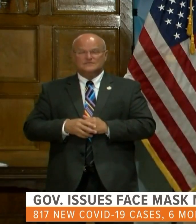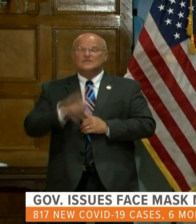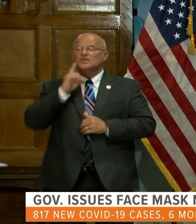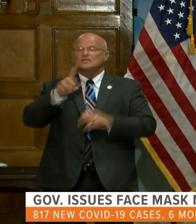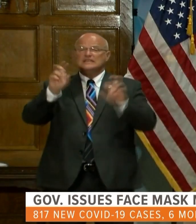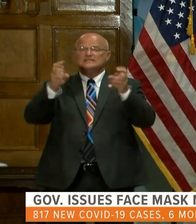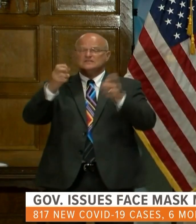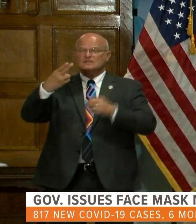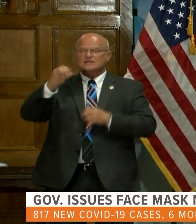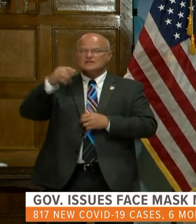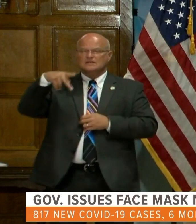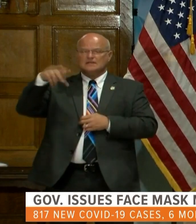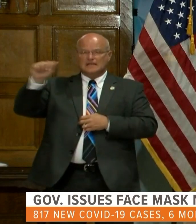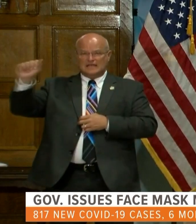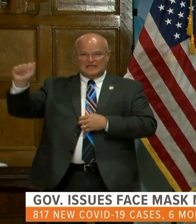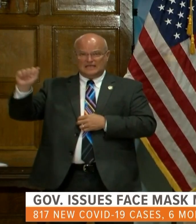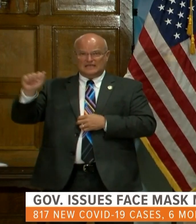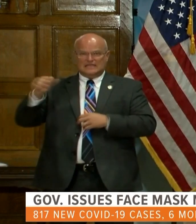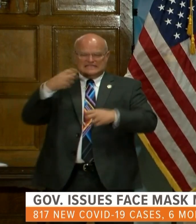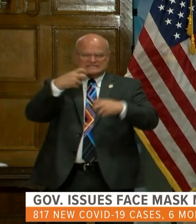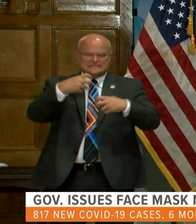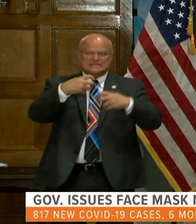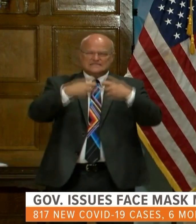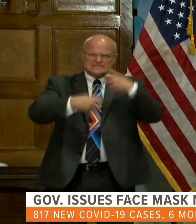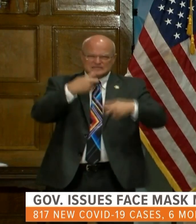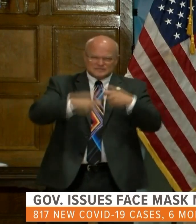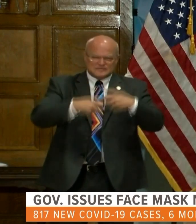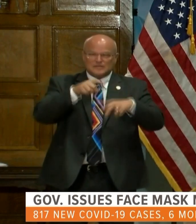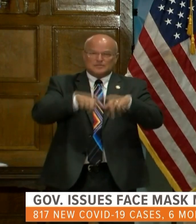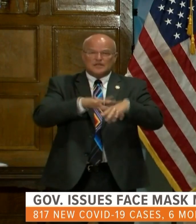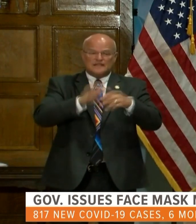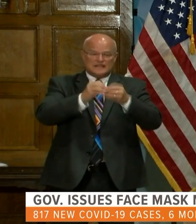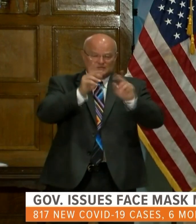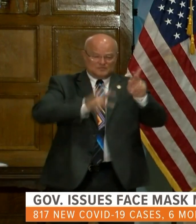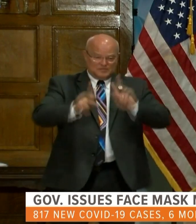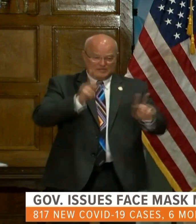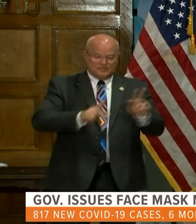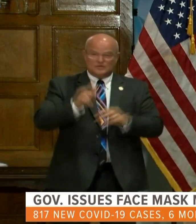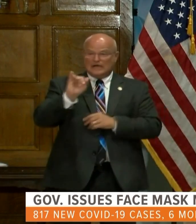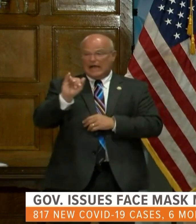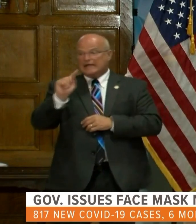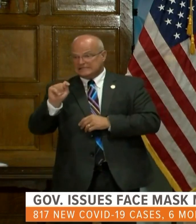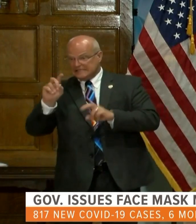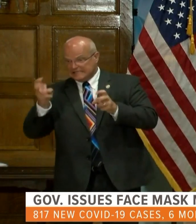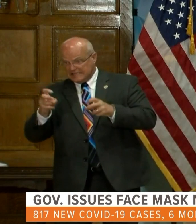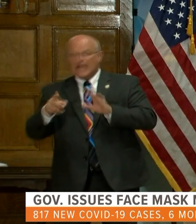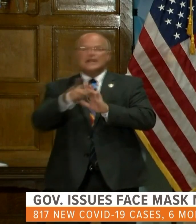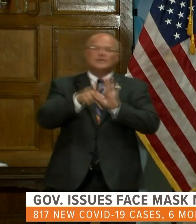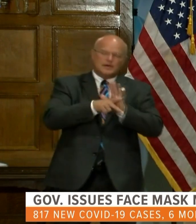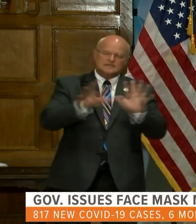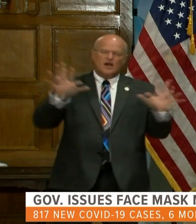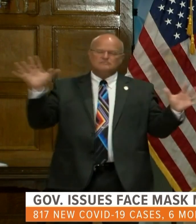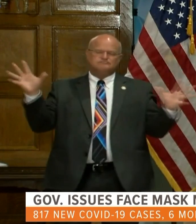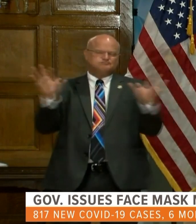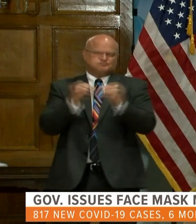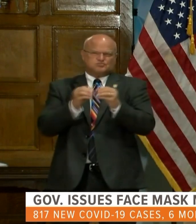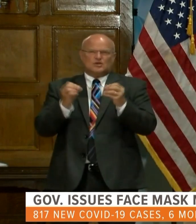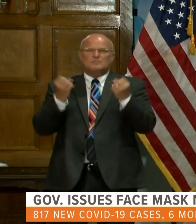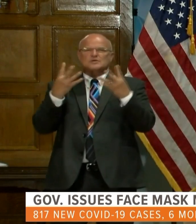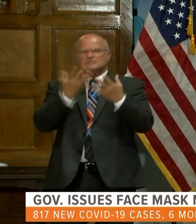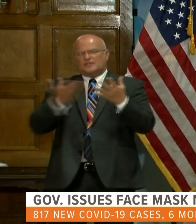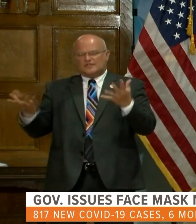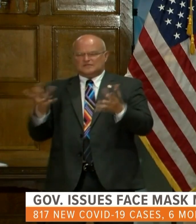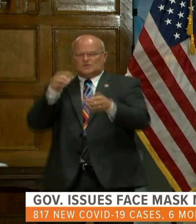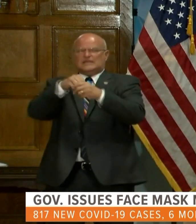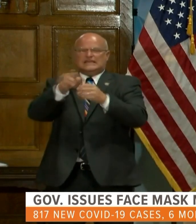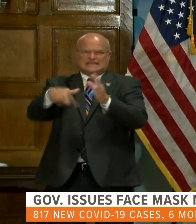So there's issues of HIPAA. It depends on the number of individuals. There is an IT issue and a policy issue. So there's multiple factors